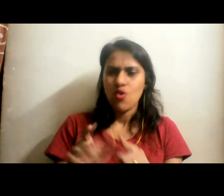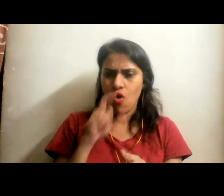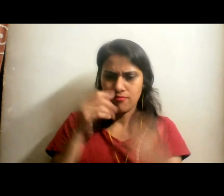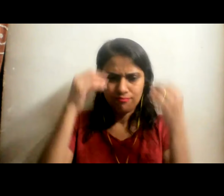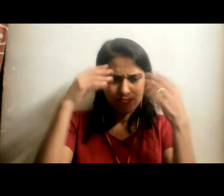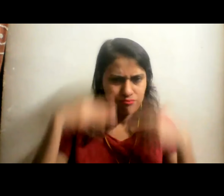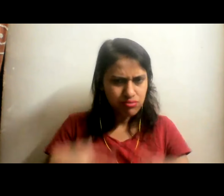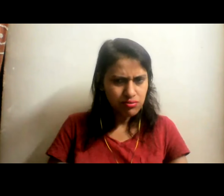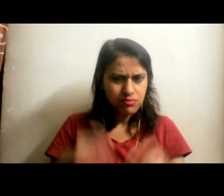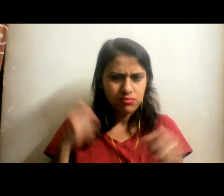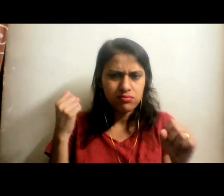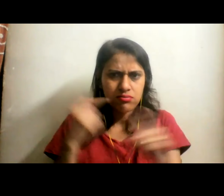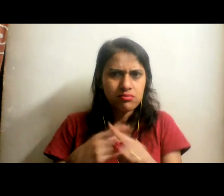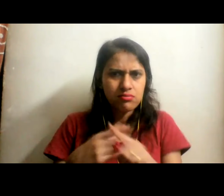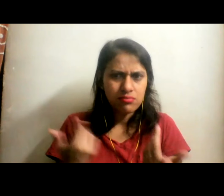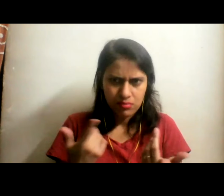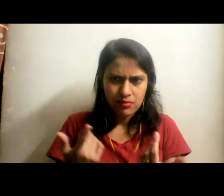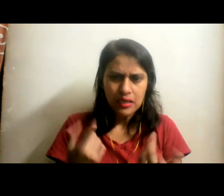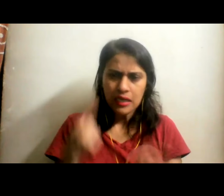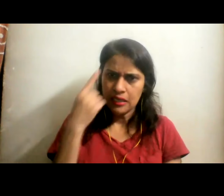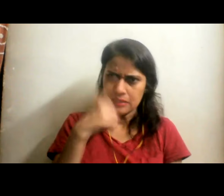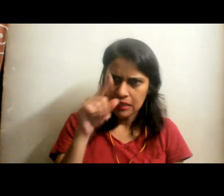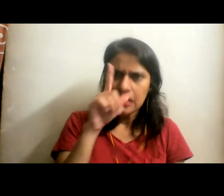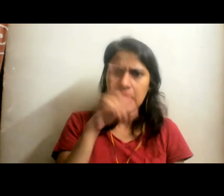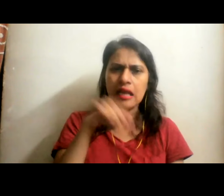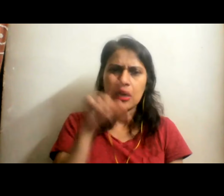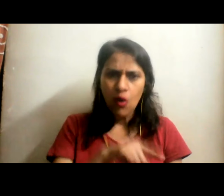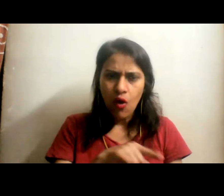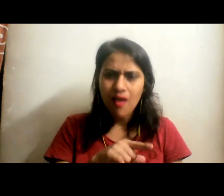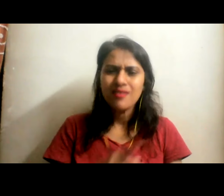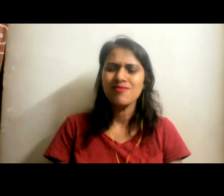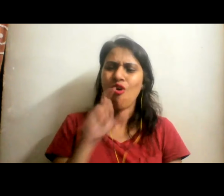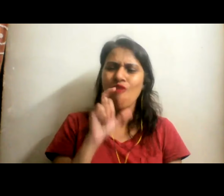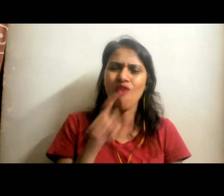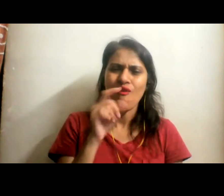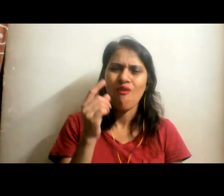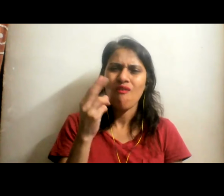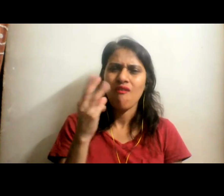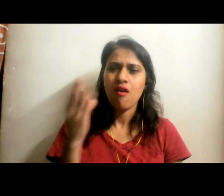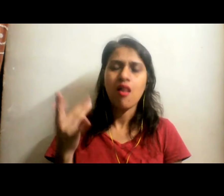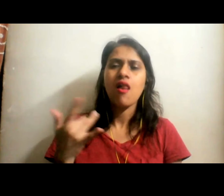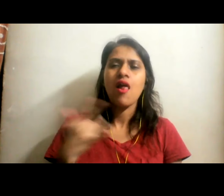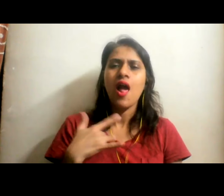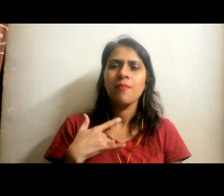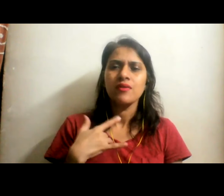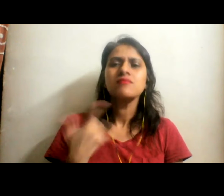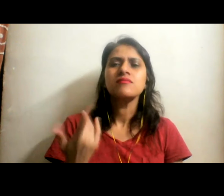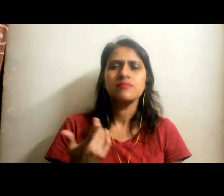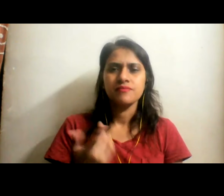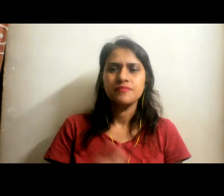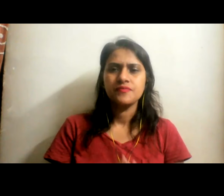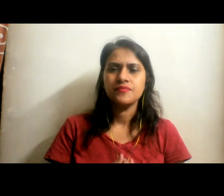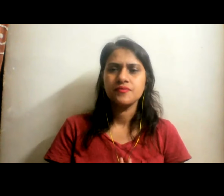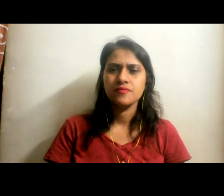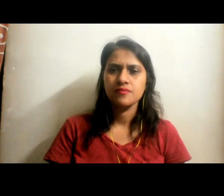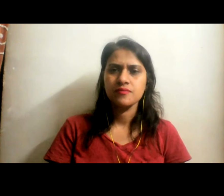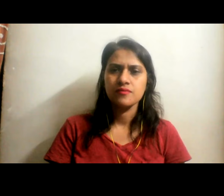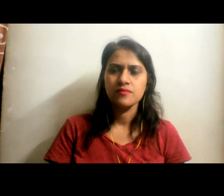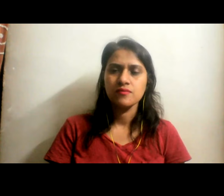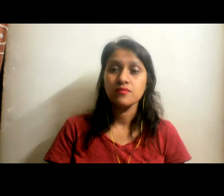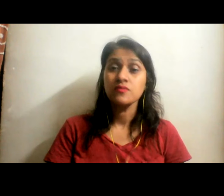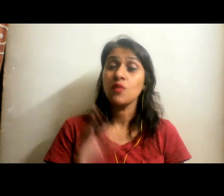would study the sleep patterns of certain people and their consumption, and then say that, okay, this was there was an effect. While an